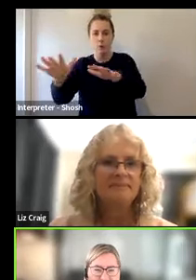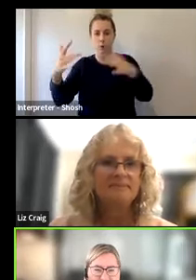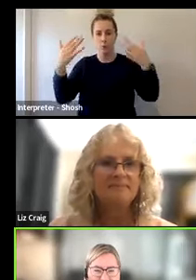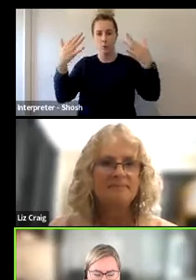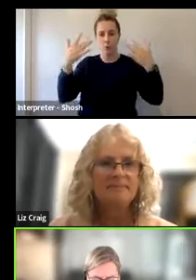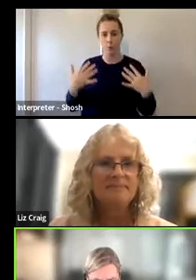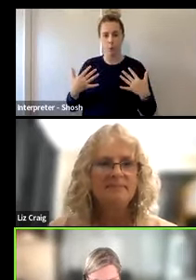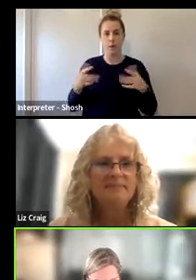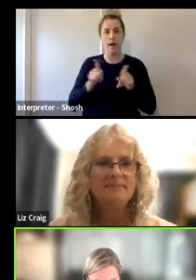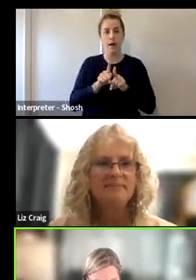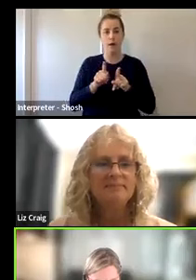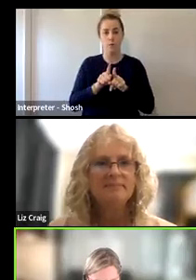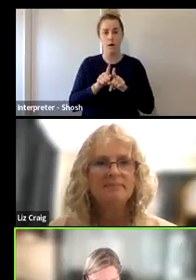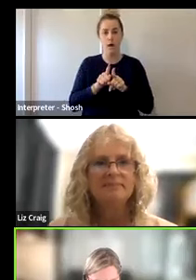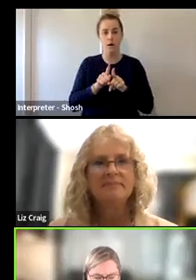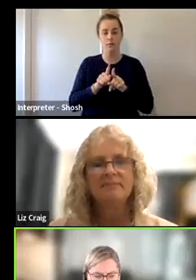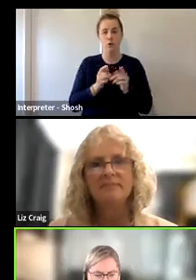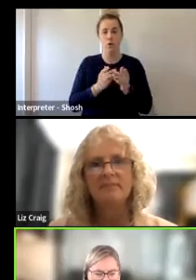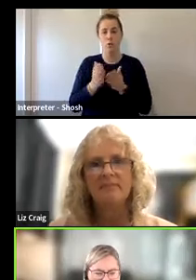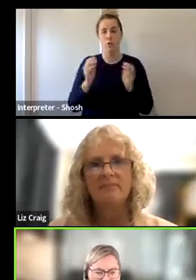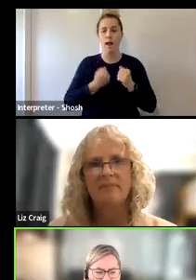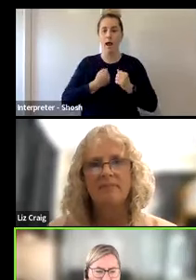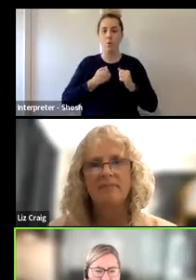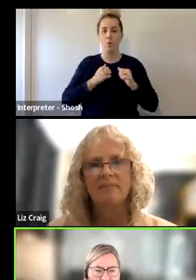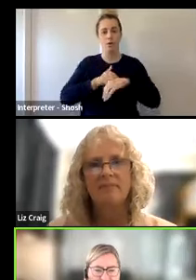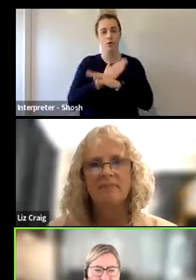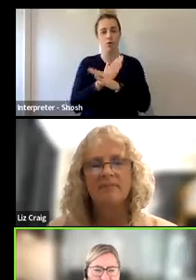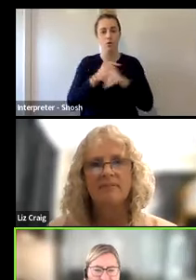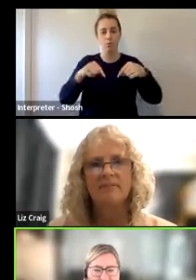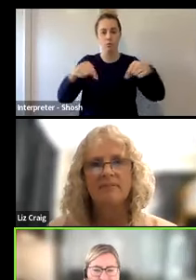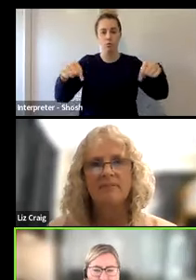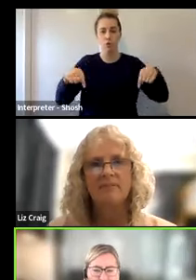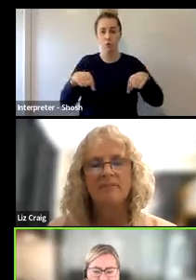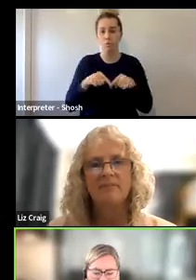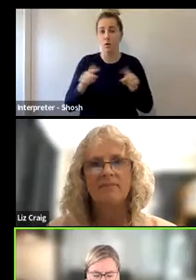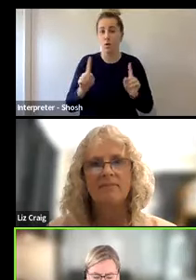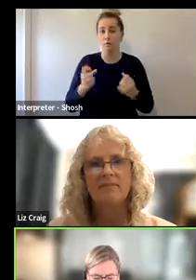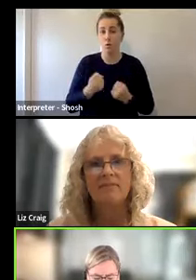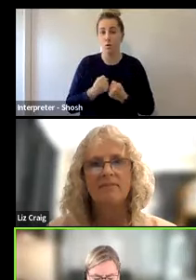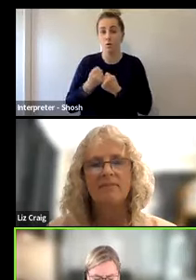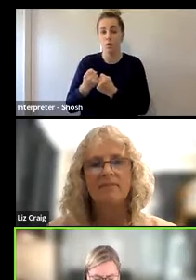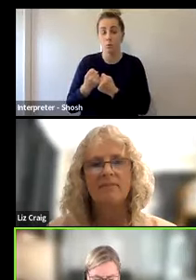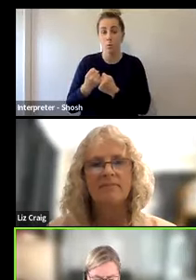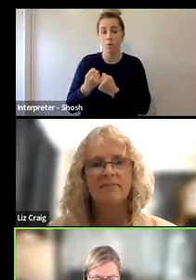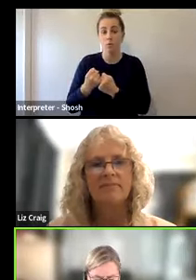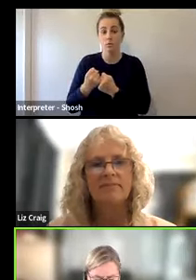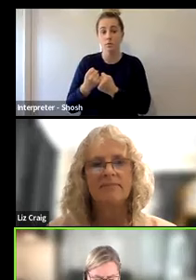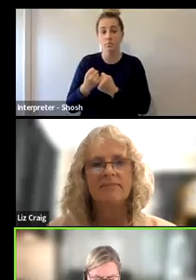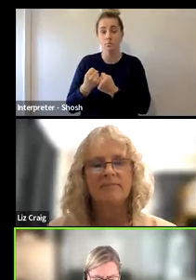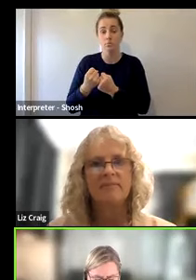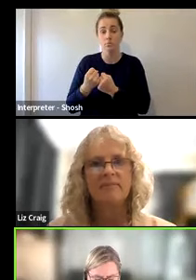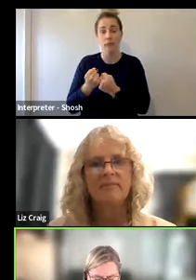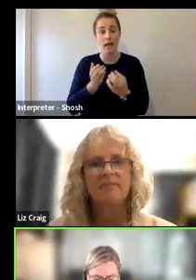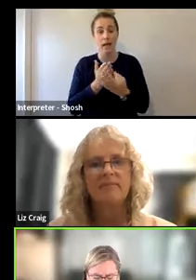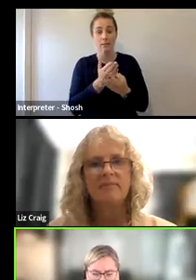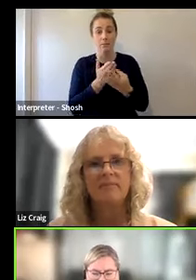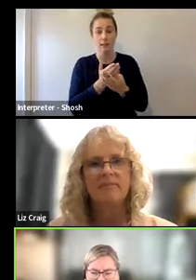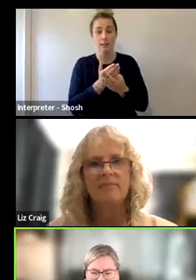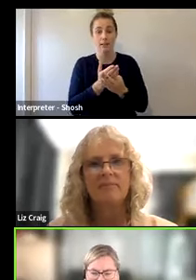room, the Zoom room, in order to support the accessibility